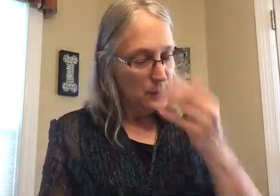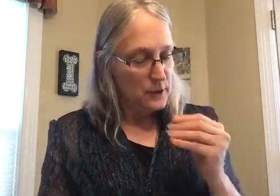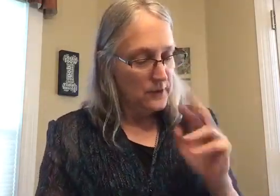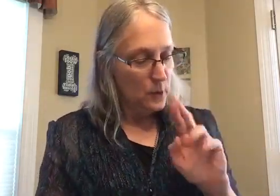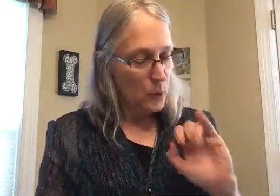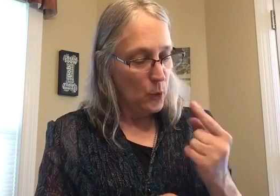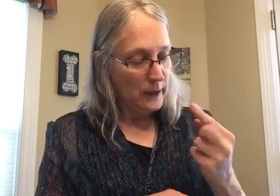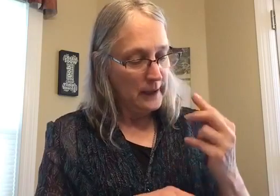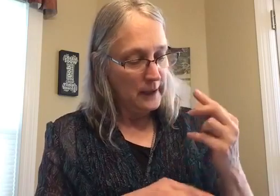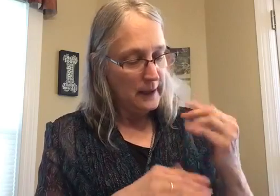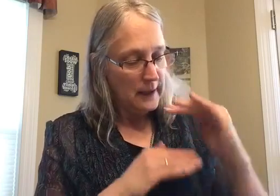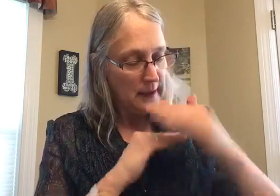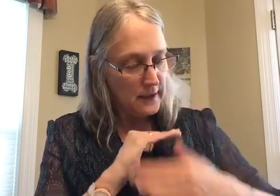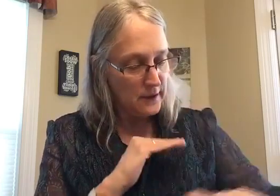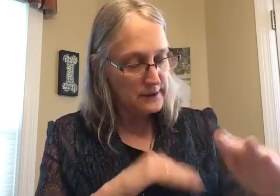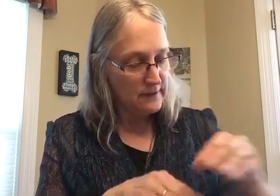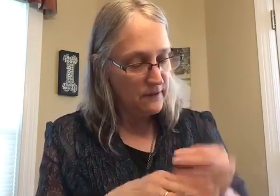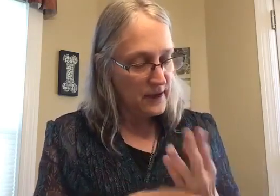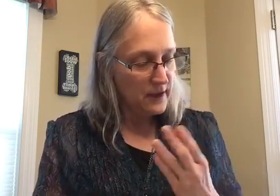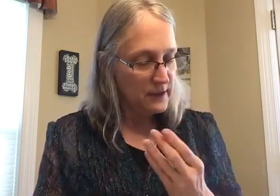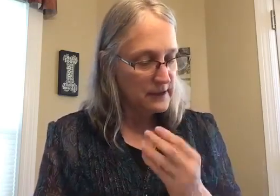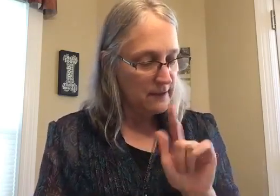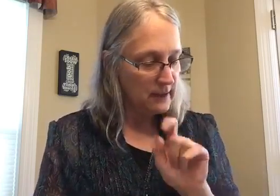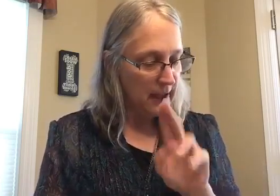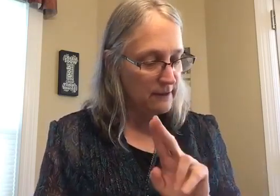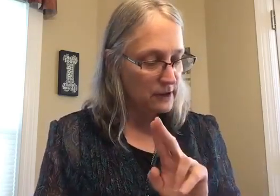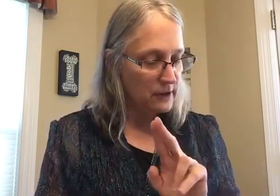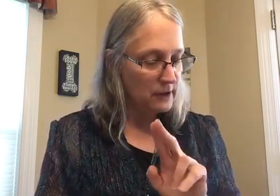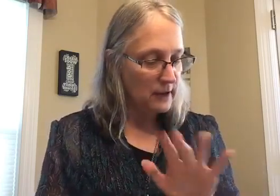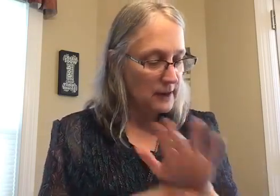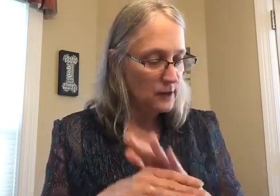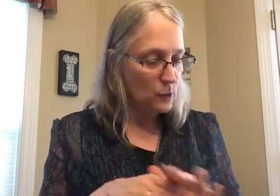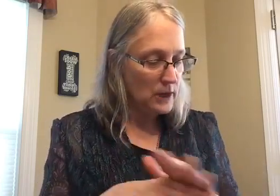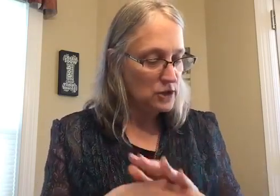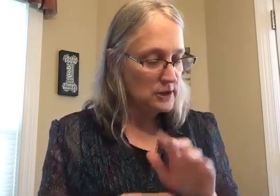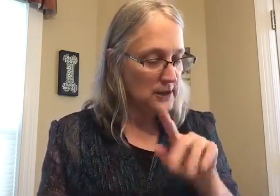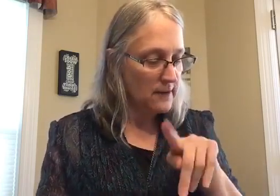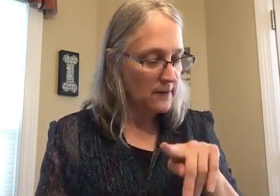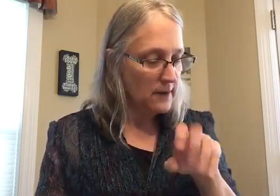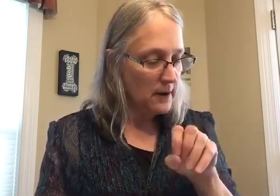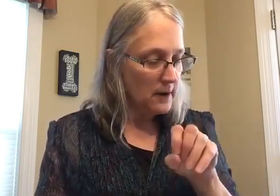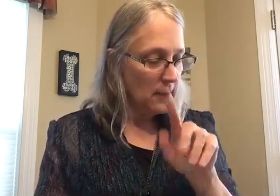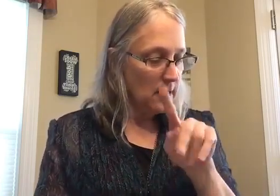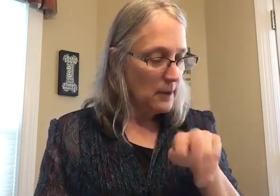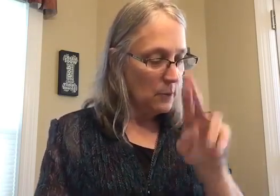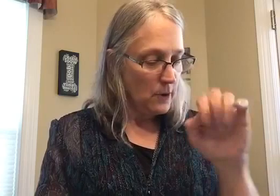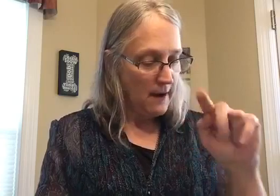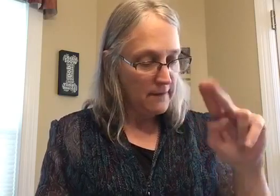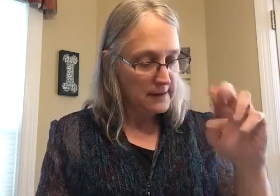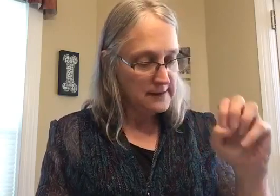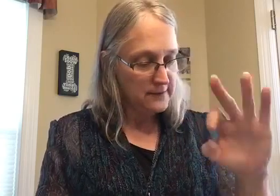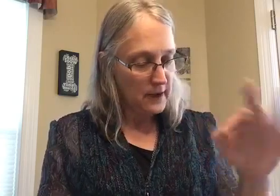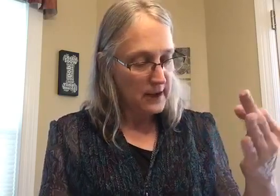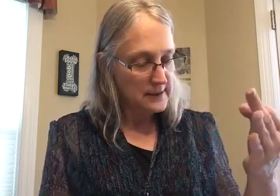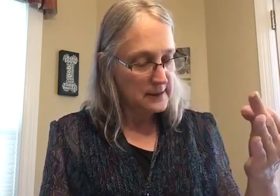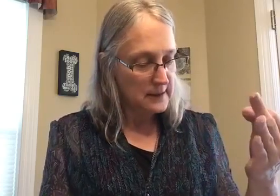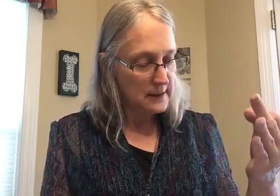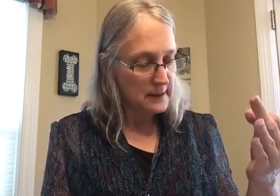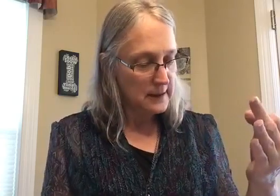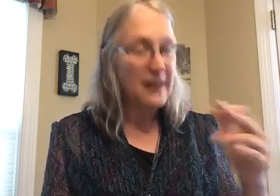beautiful rolling hills and fields of lavender in the regions of Provence, France, and that's